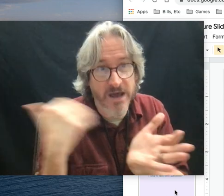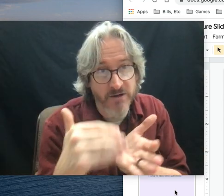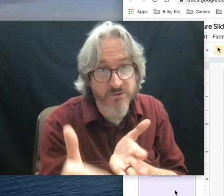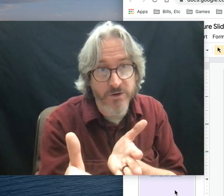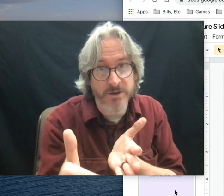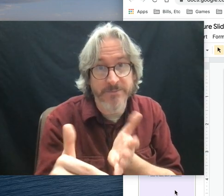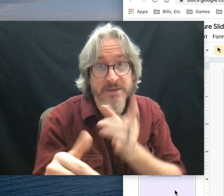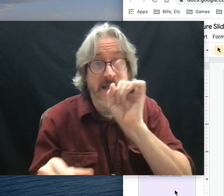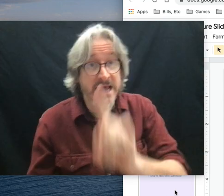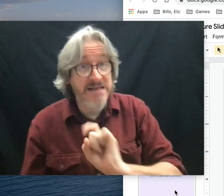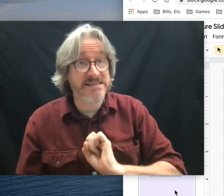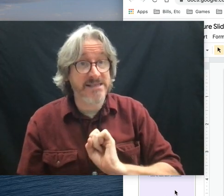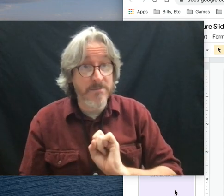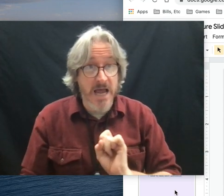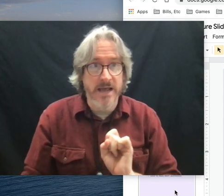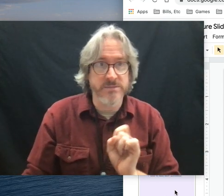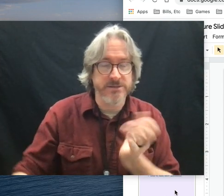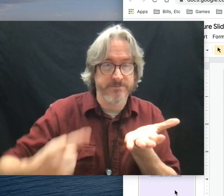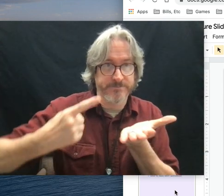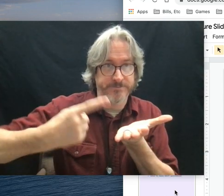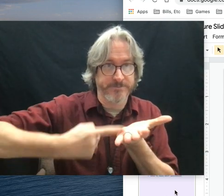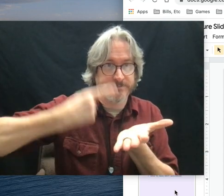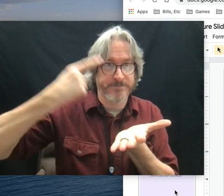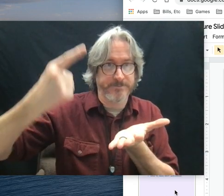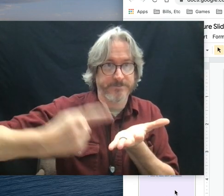We've got often, frequently. Sometimes,